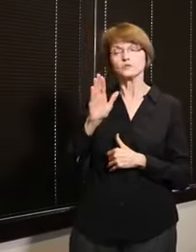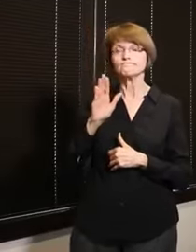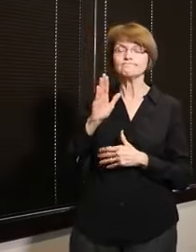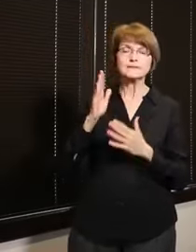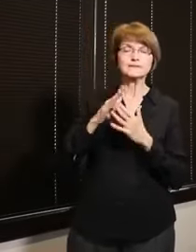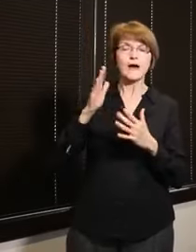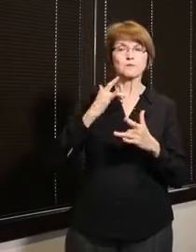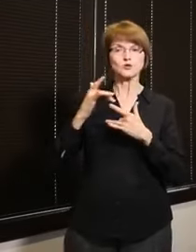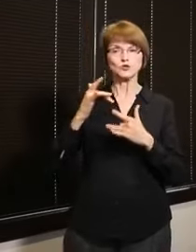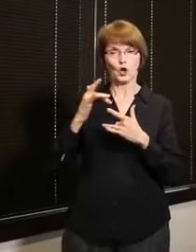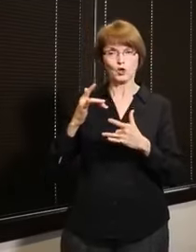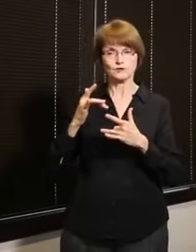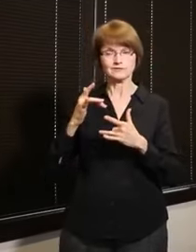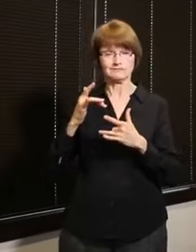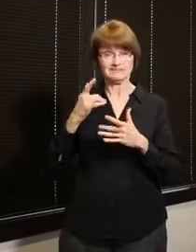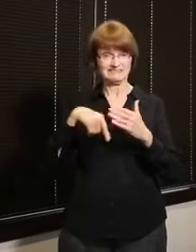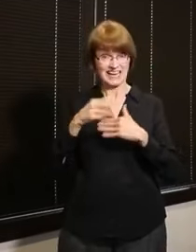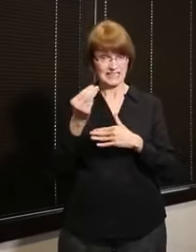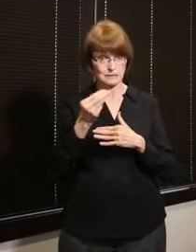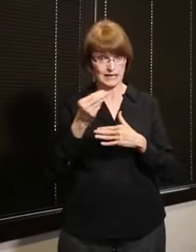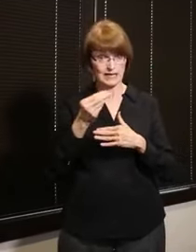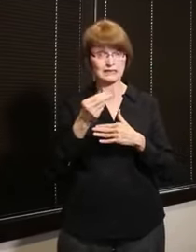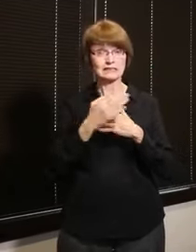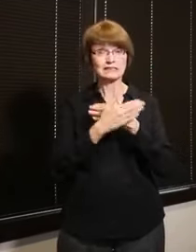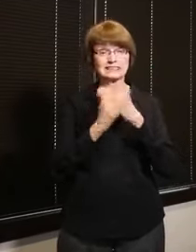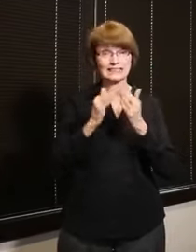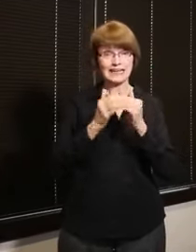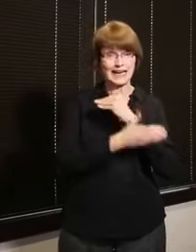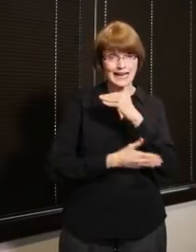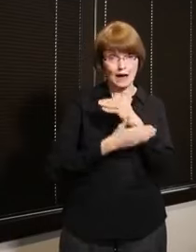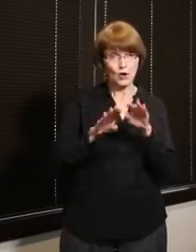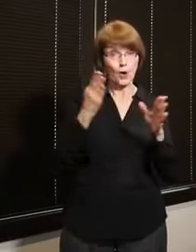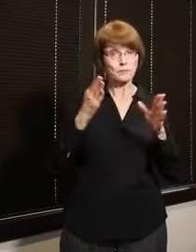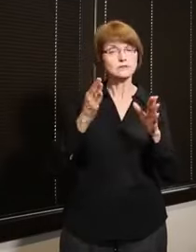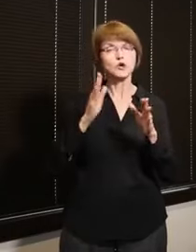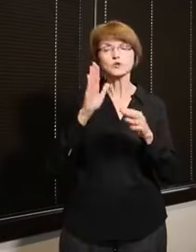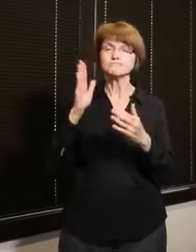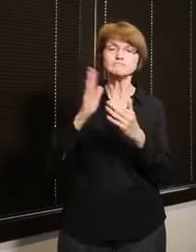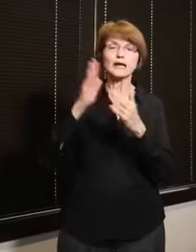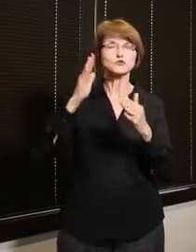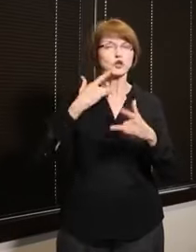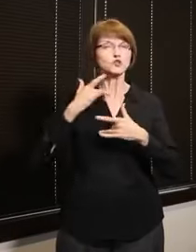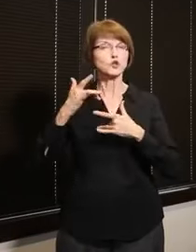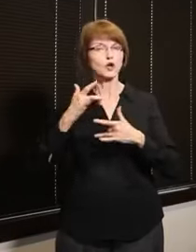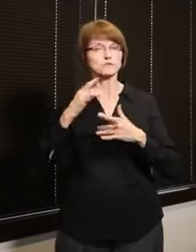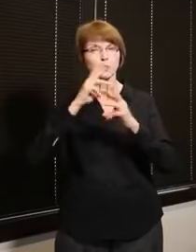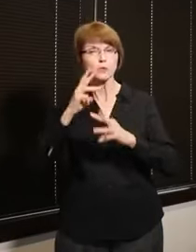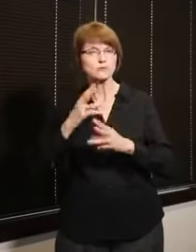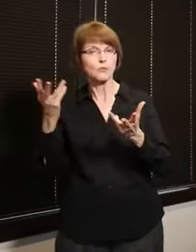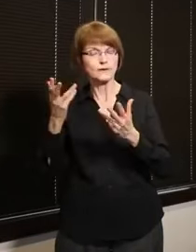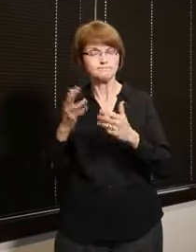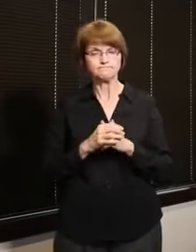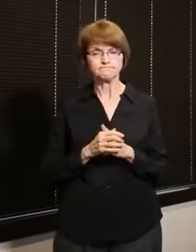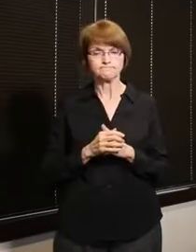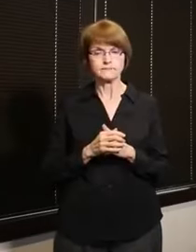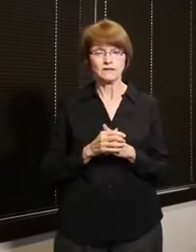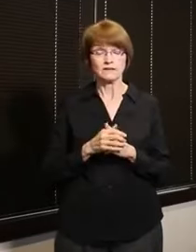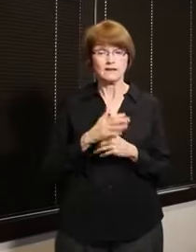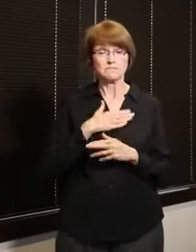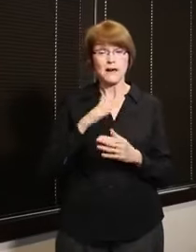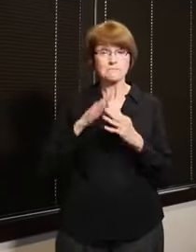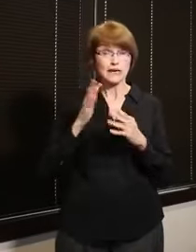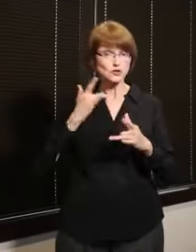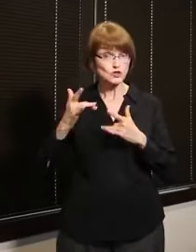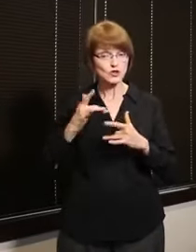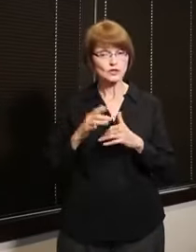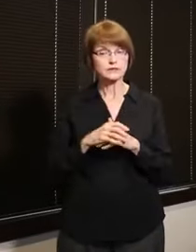move into reopening on Monday in the city and county? My major concerns are that people